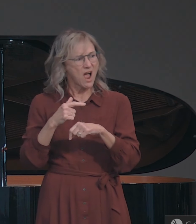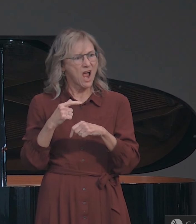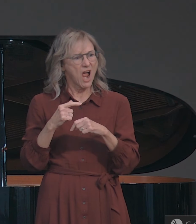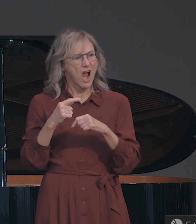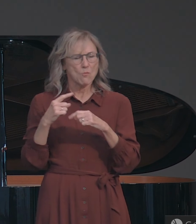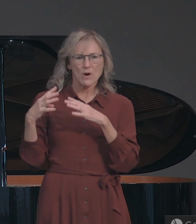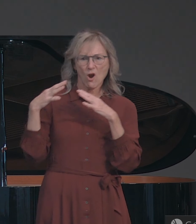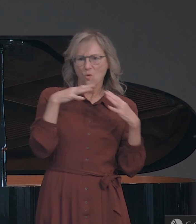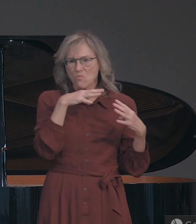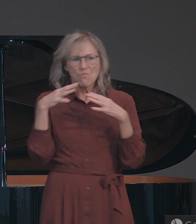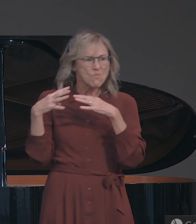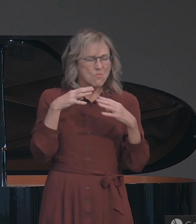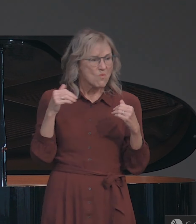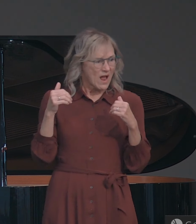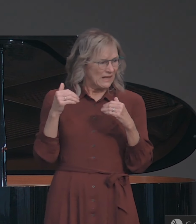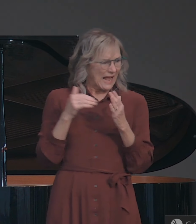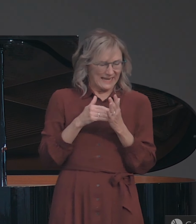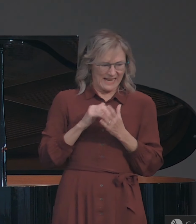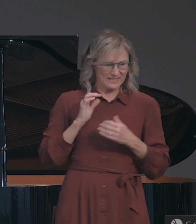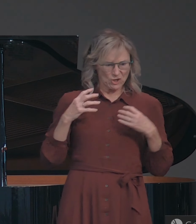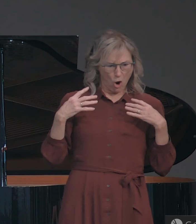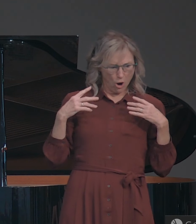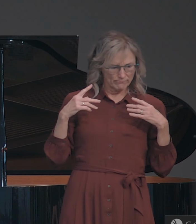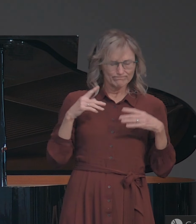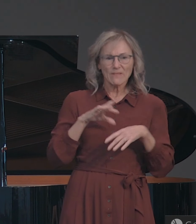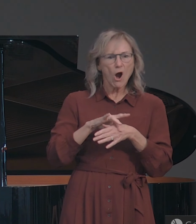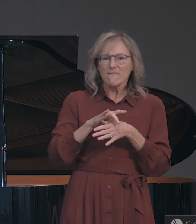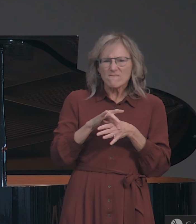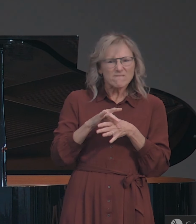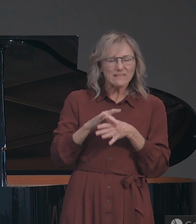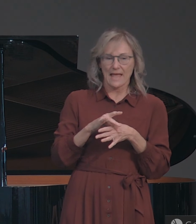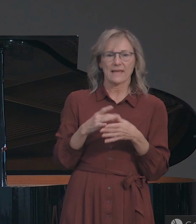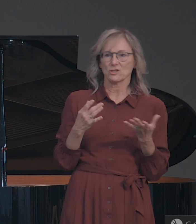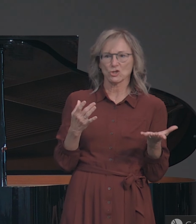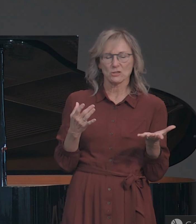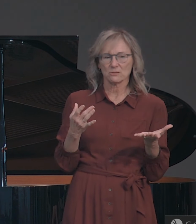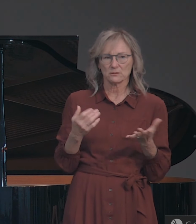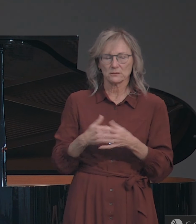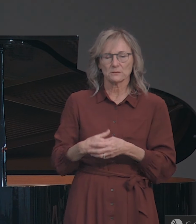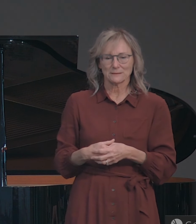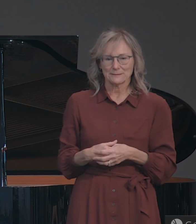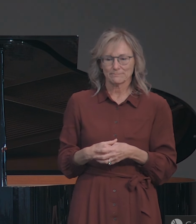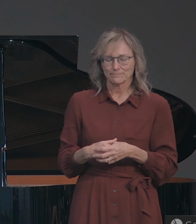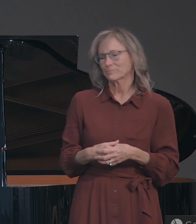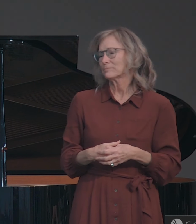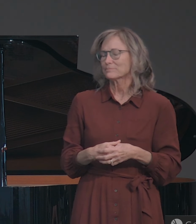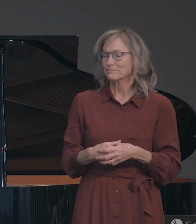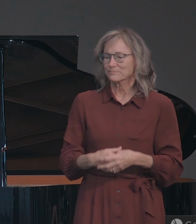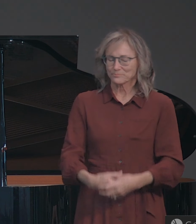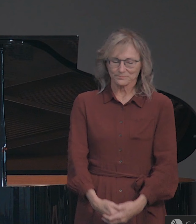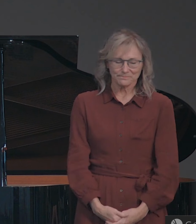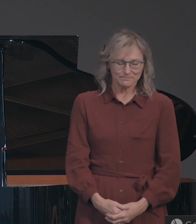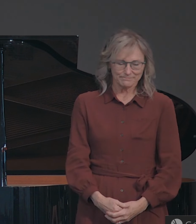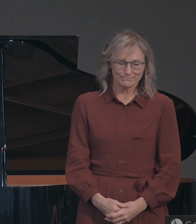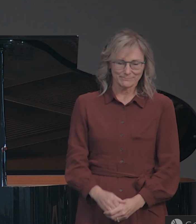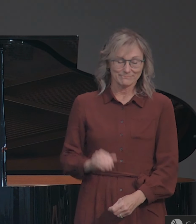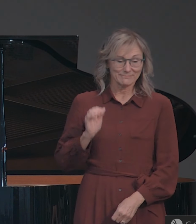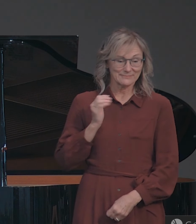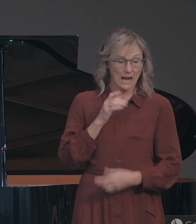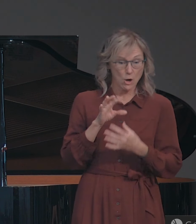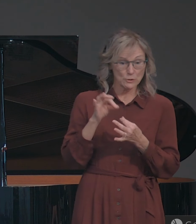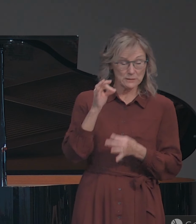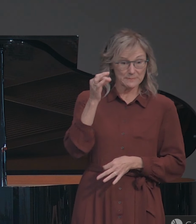gives us a great reminder of what's in what is not a typical communion passage. He links our spiritual